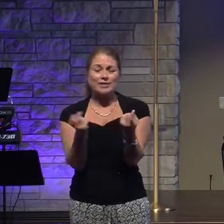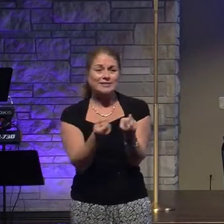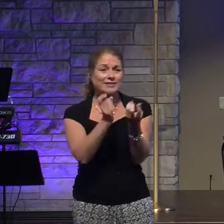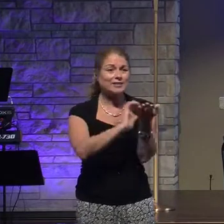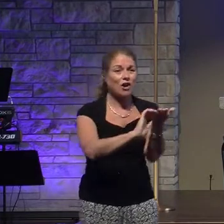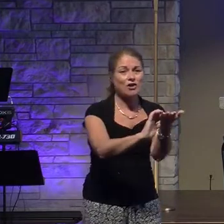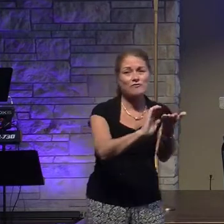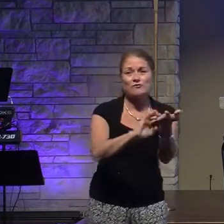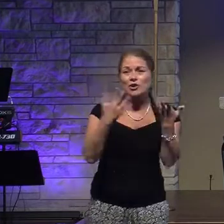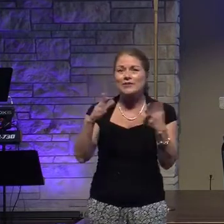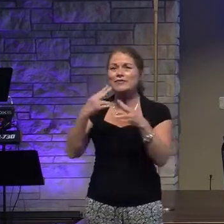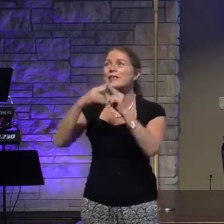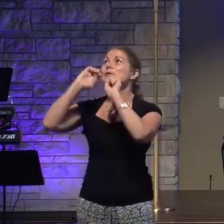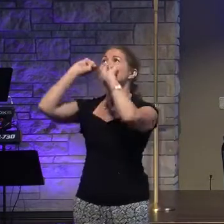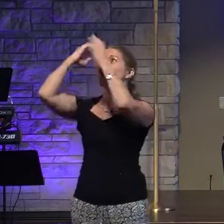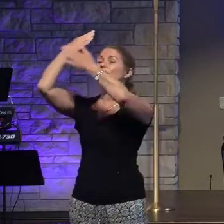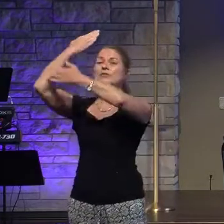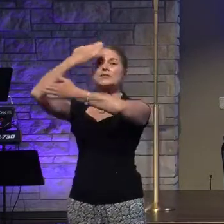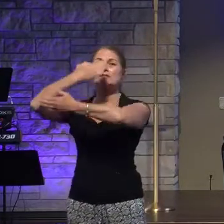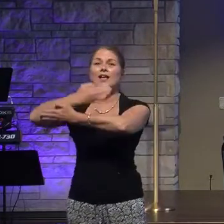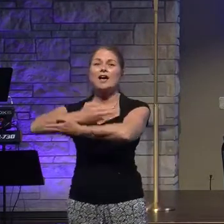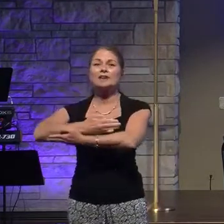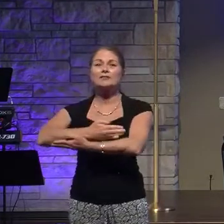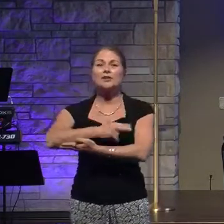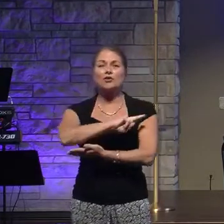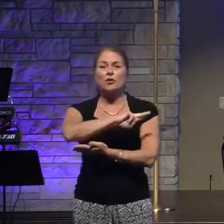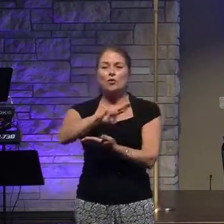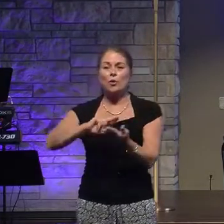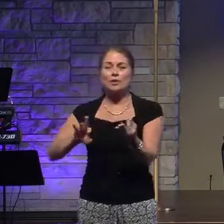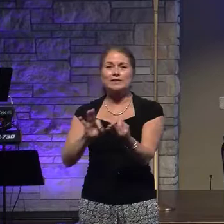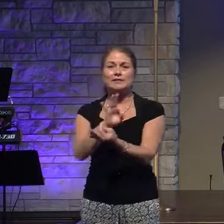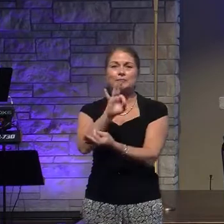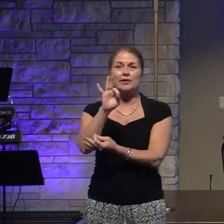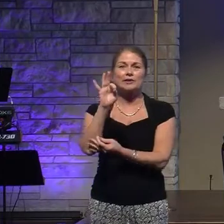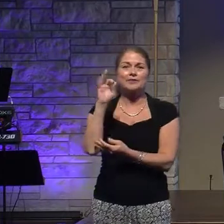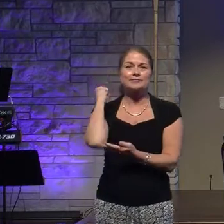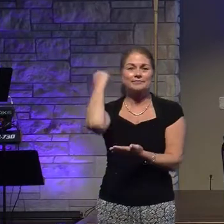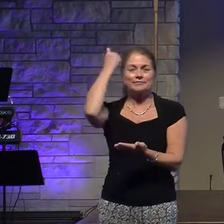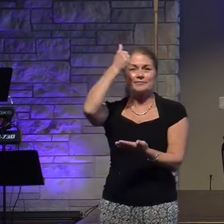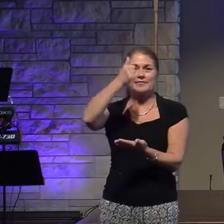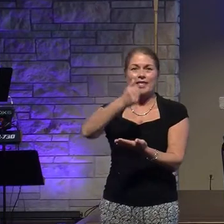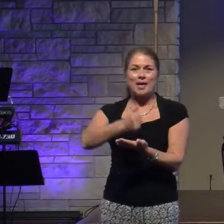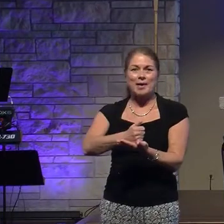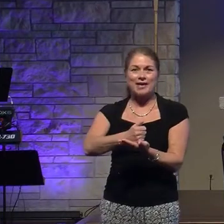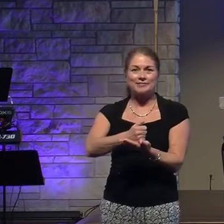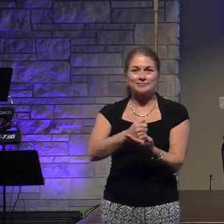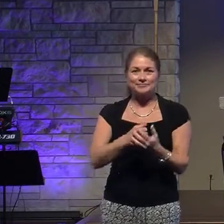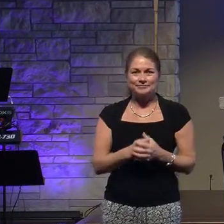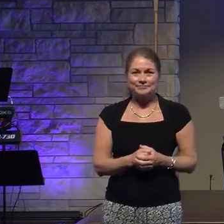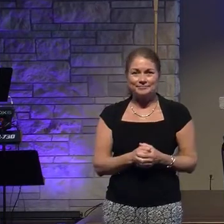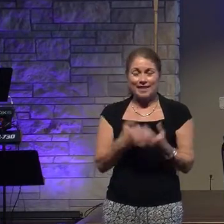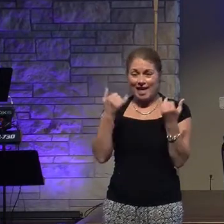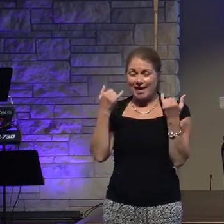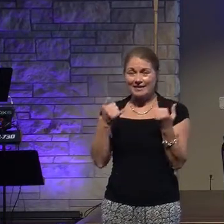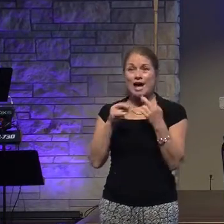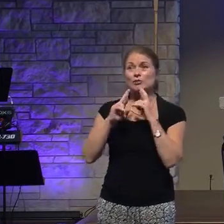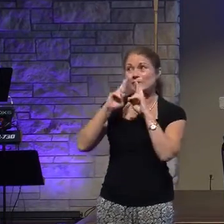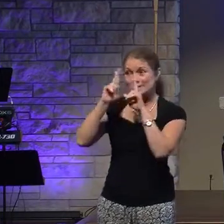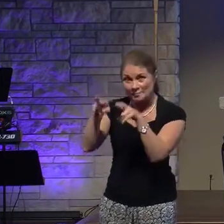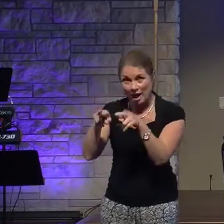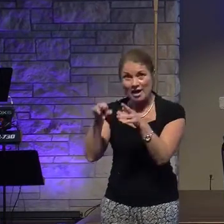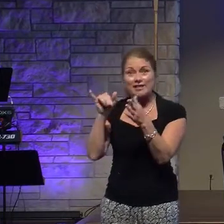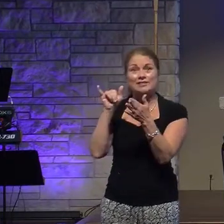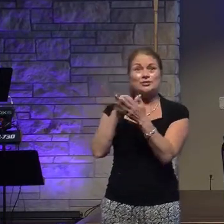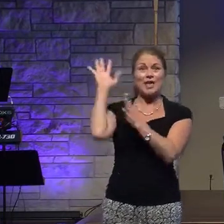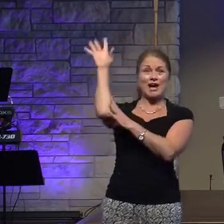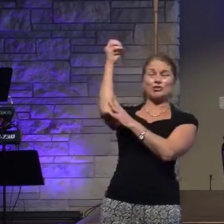are forgiven. In the name of the Father, and of the Son, and of the Holy Spirit. Amen. And now in response to that grace,